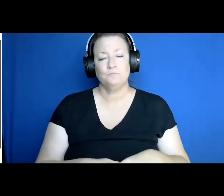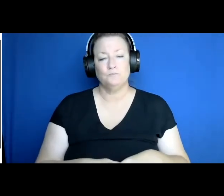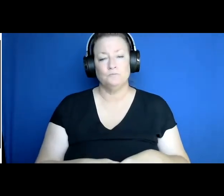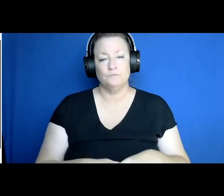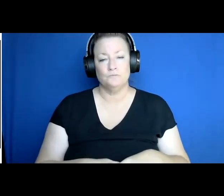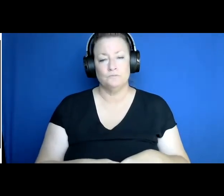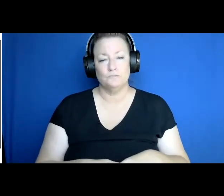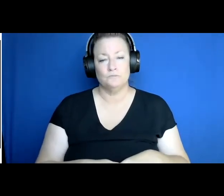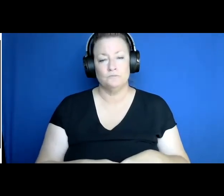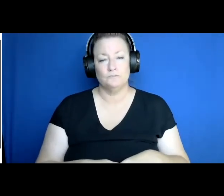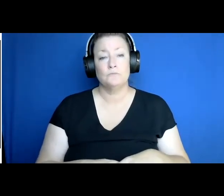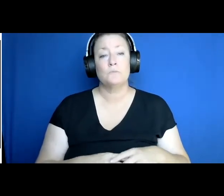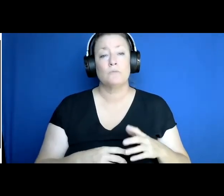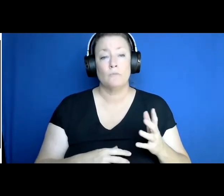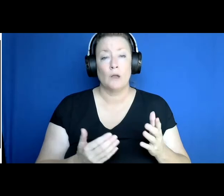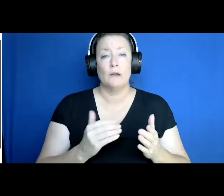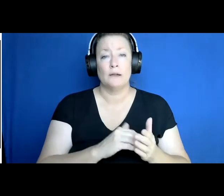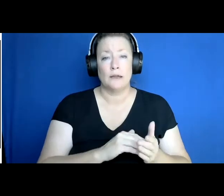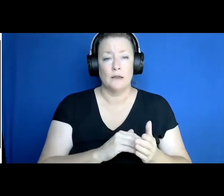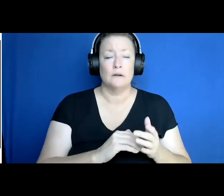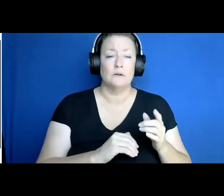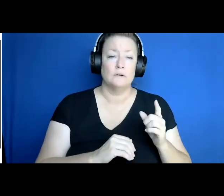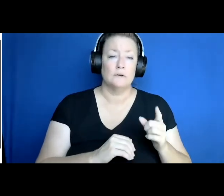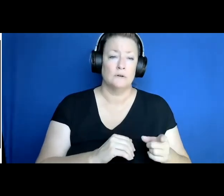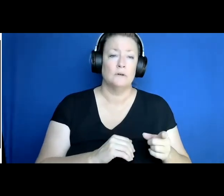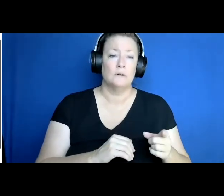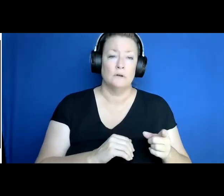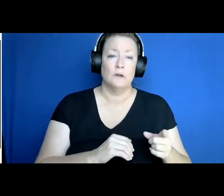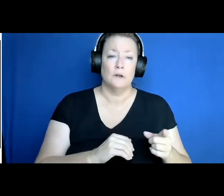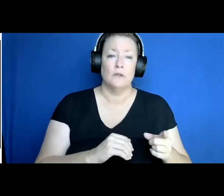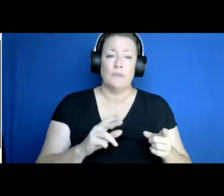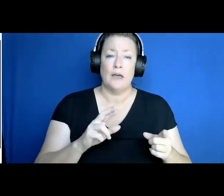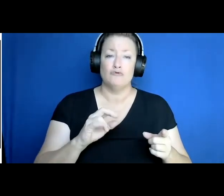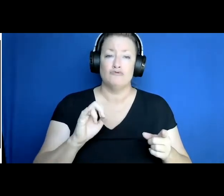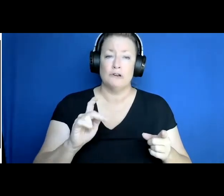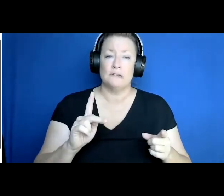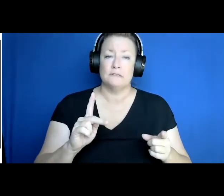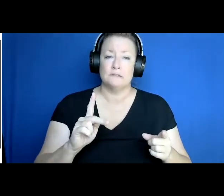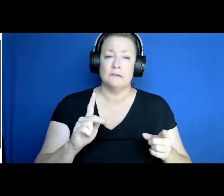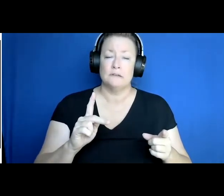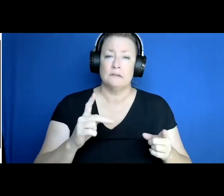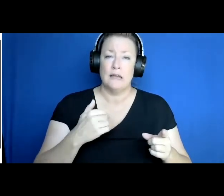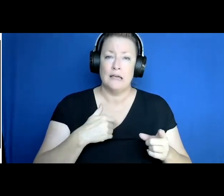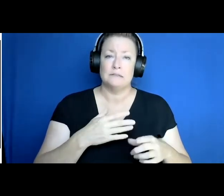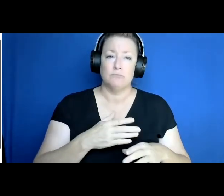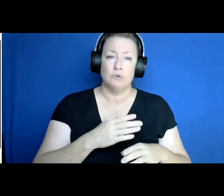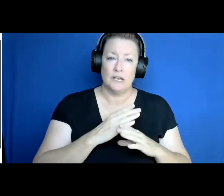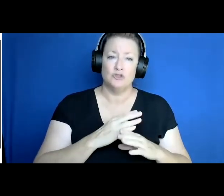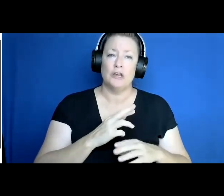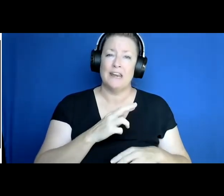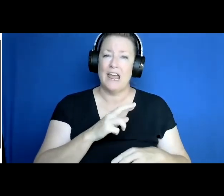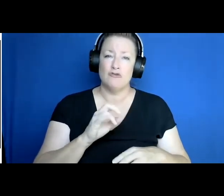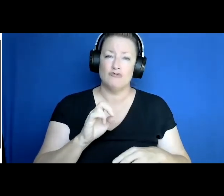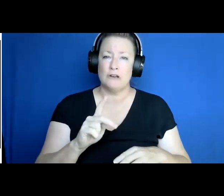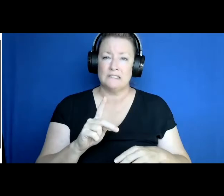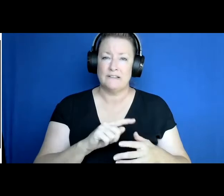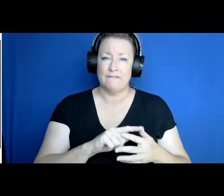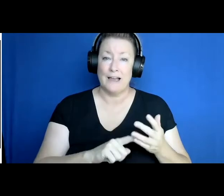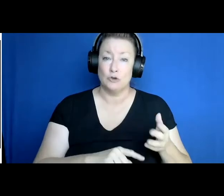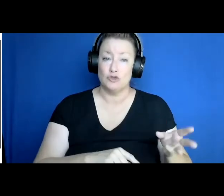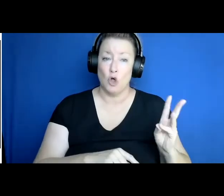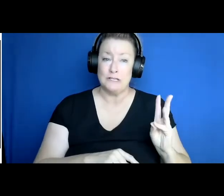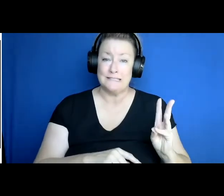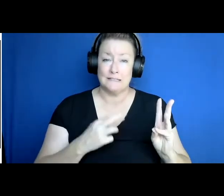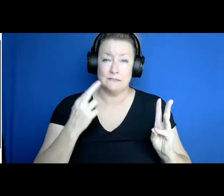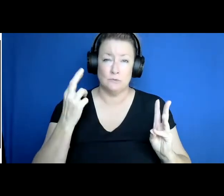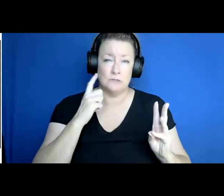So once again, this period of risk has its own prevention and risk factors. All 6 causes of death are